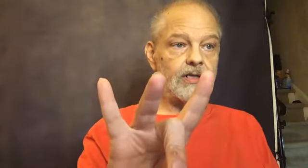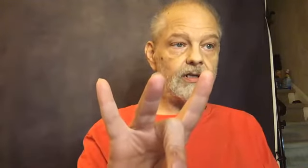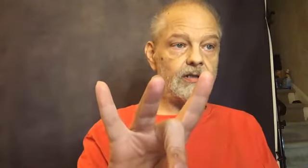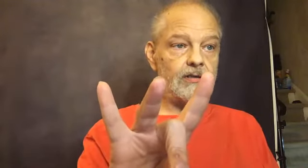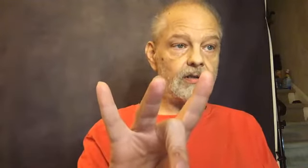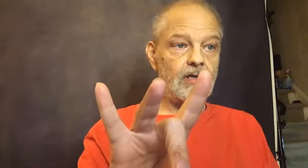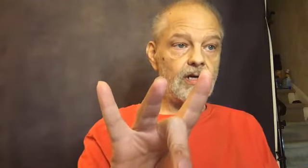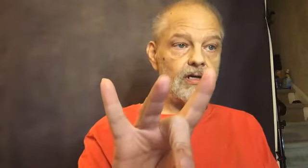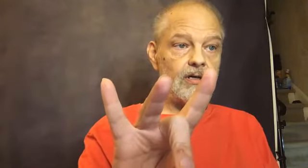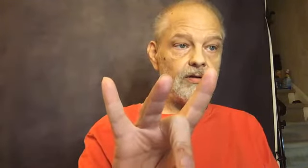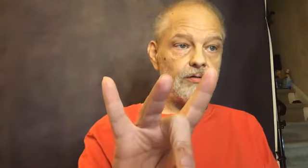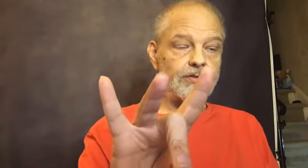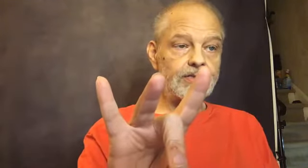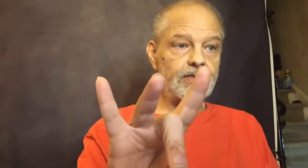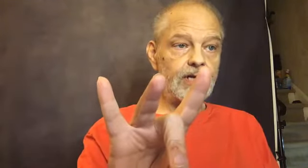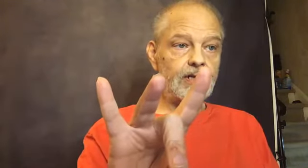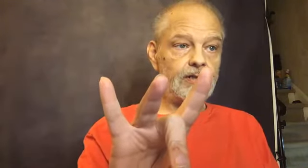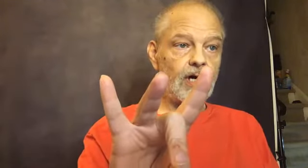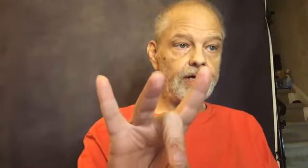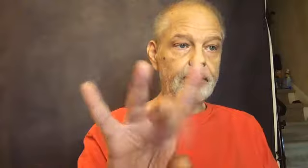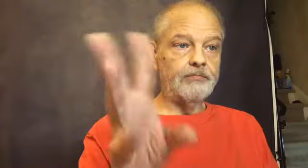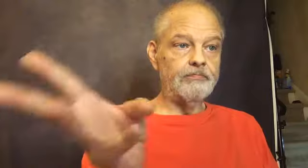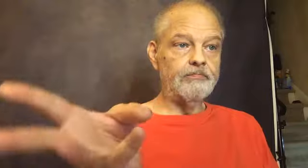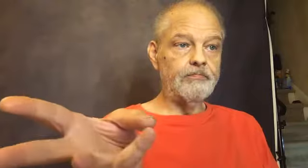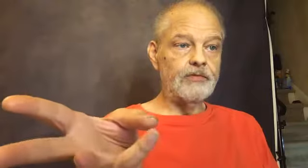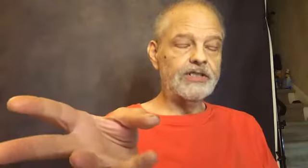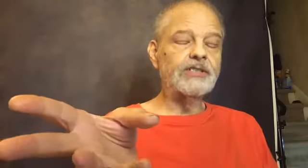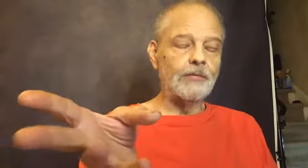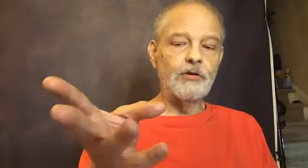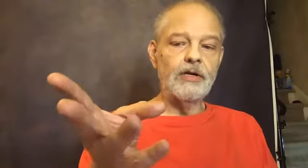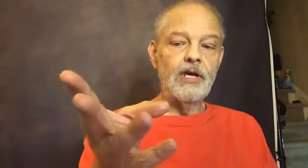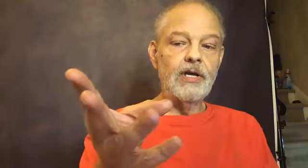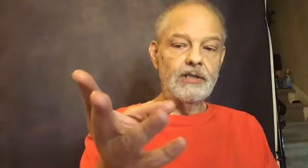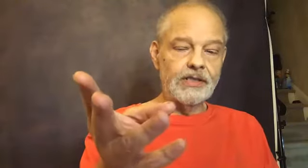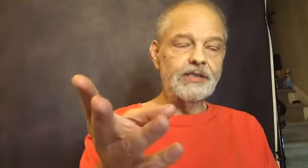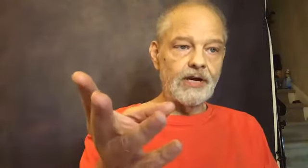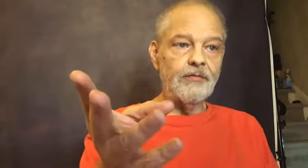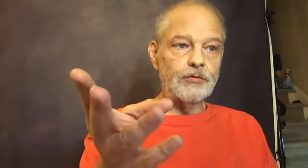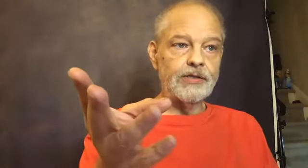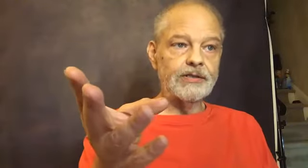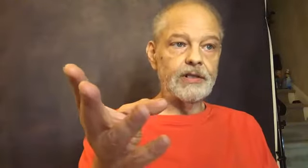60 through 69. I'm sorry, 67 through 69.